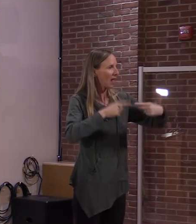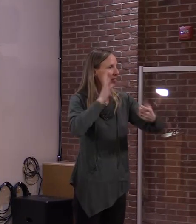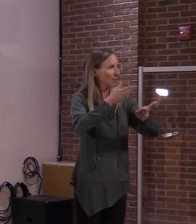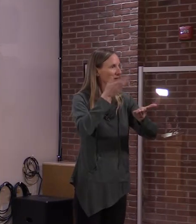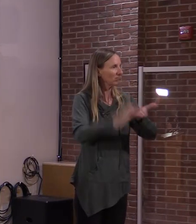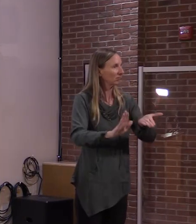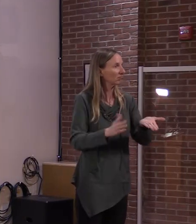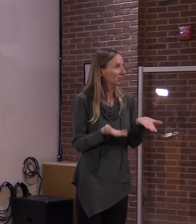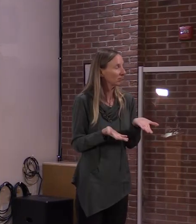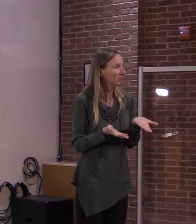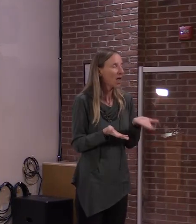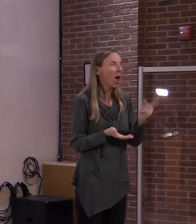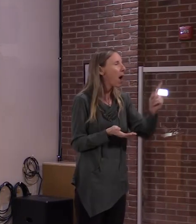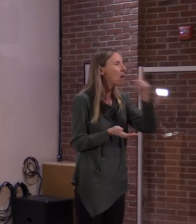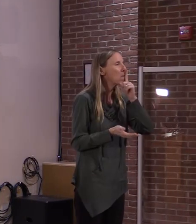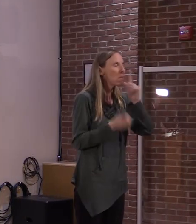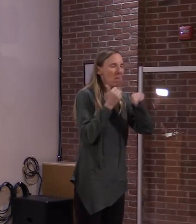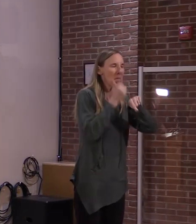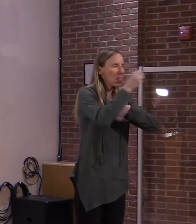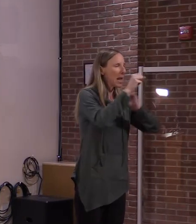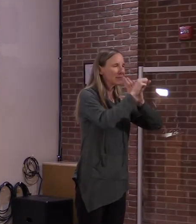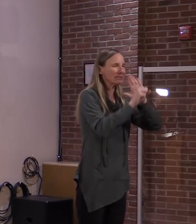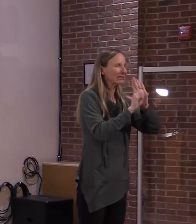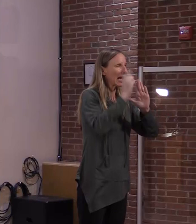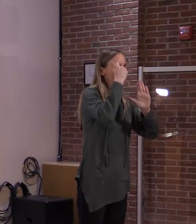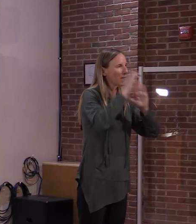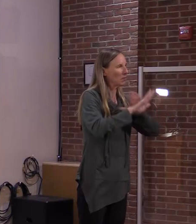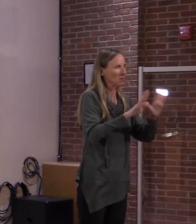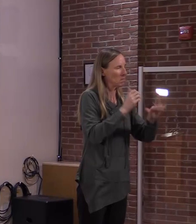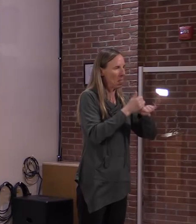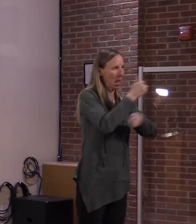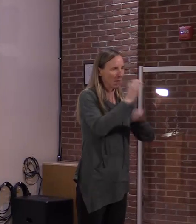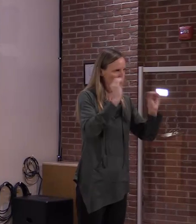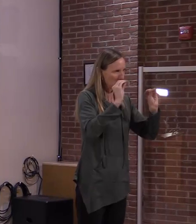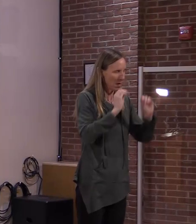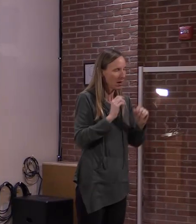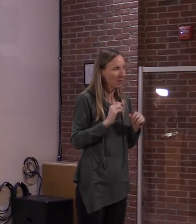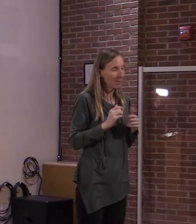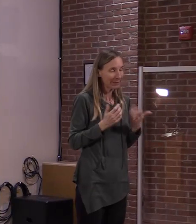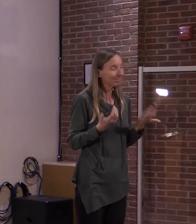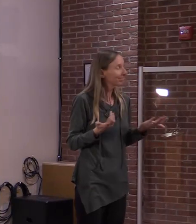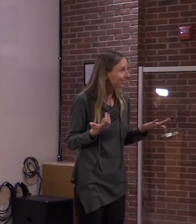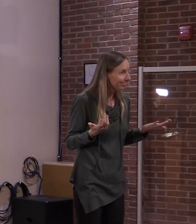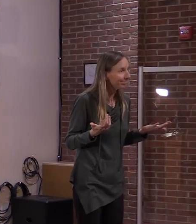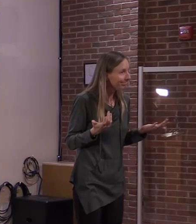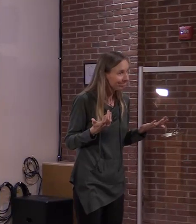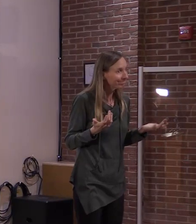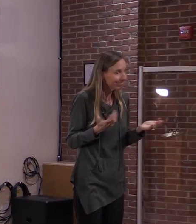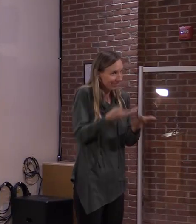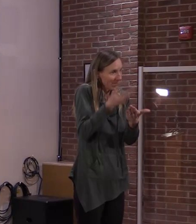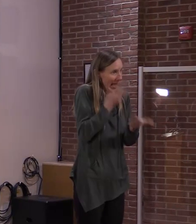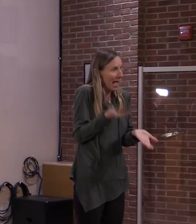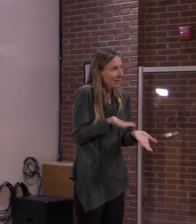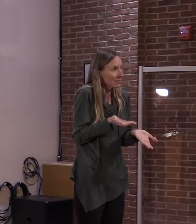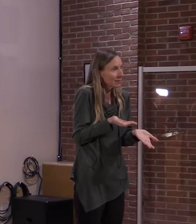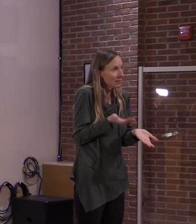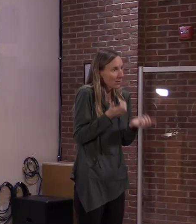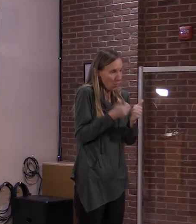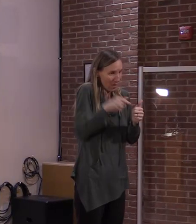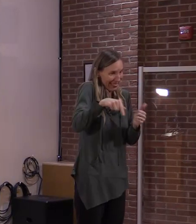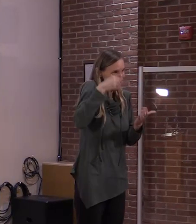Not the fault of state government in some respects. But again, with this money, we'll be able